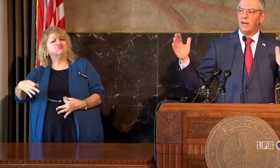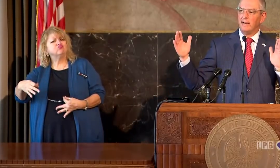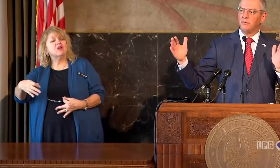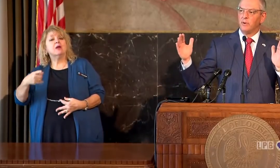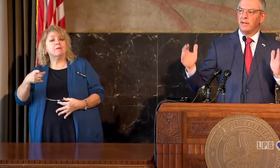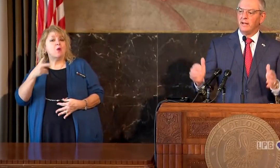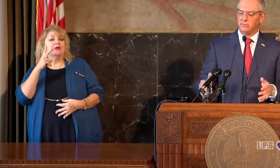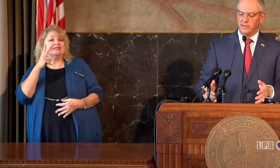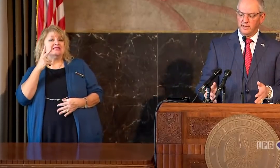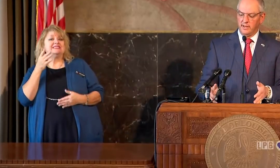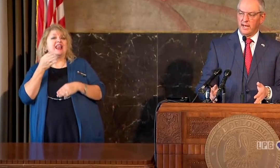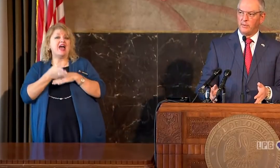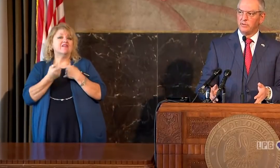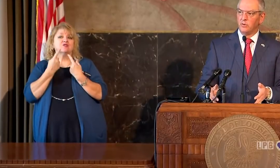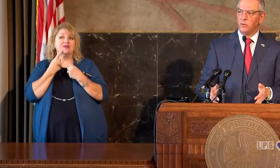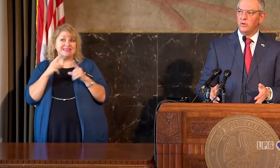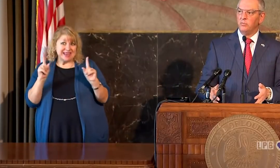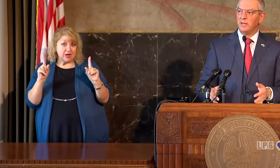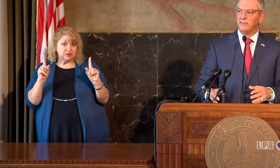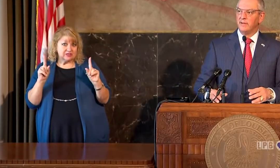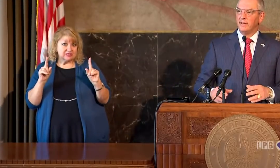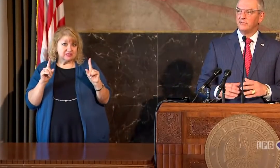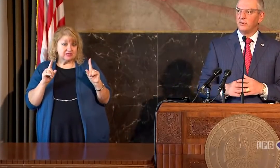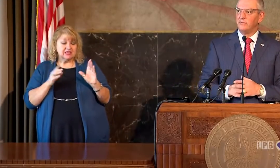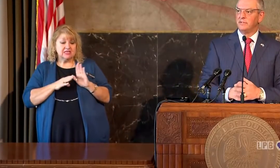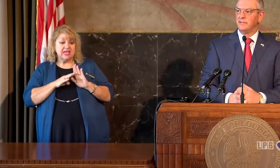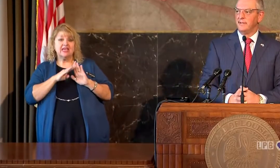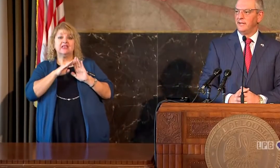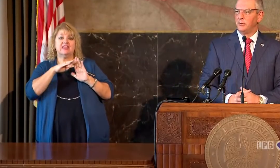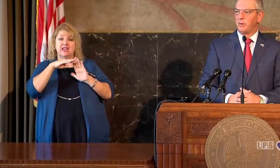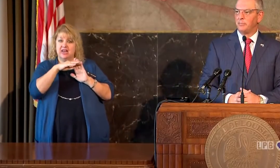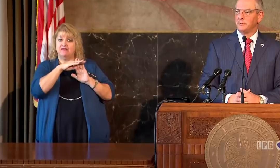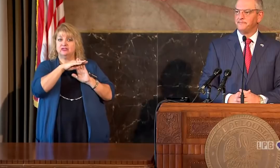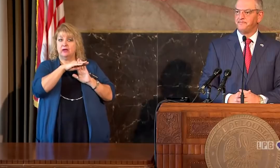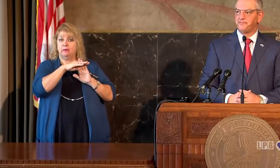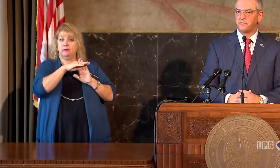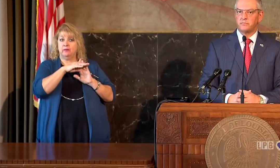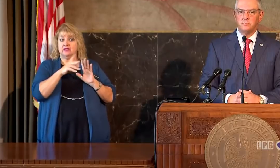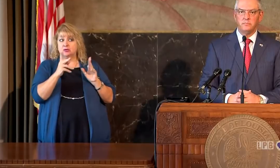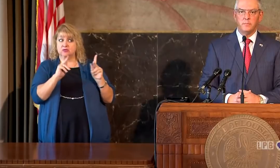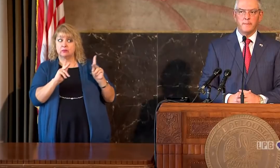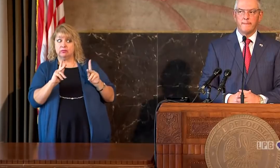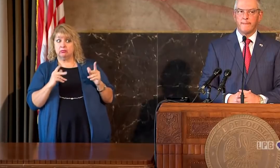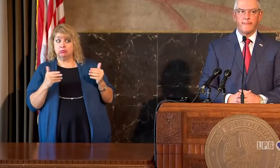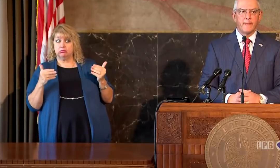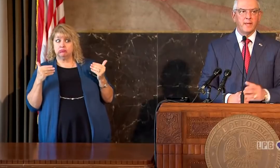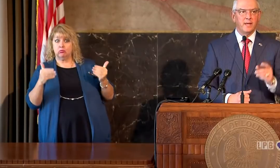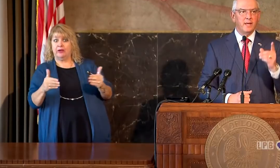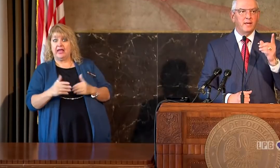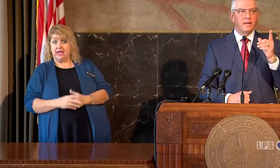for a while after we announced the lottery. So we do believe that it served its intended purpose.